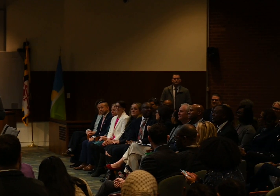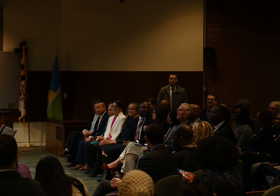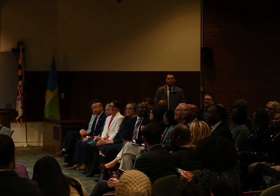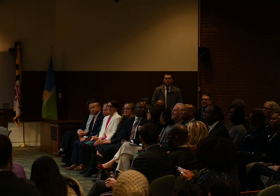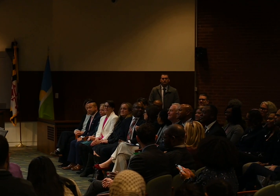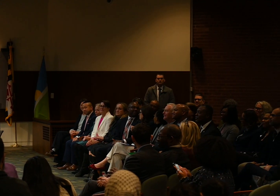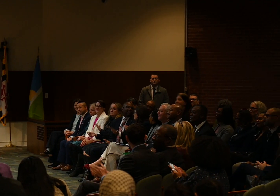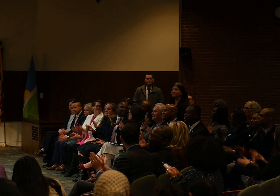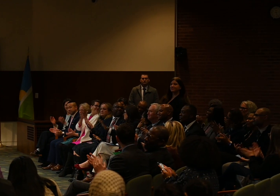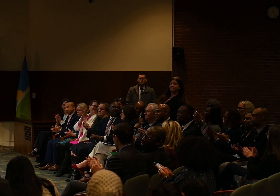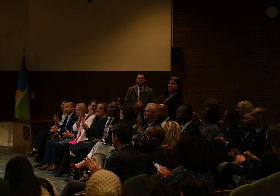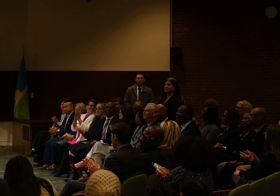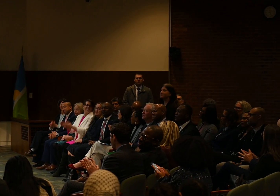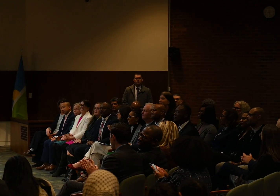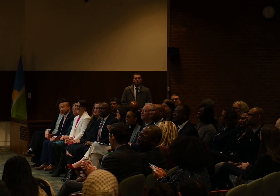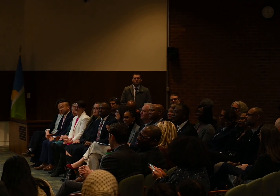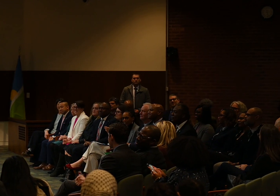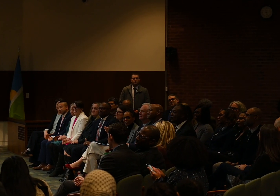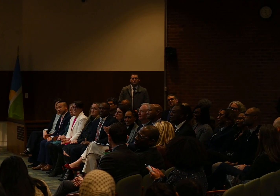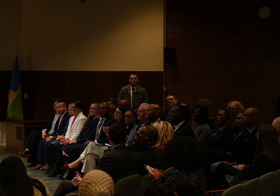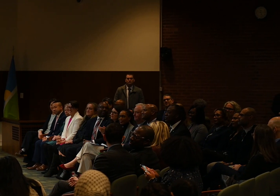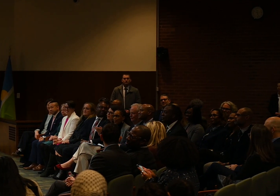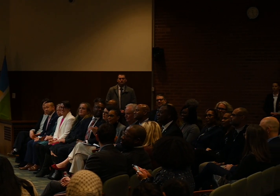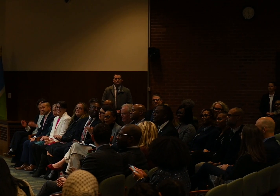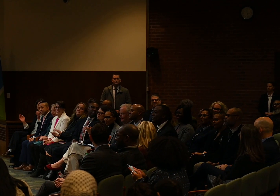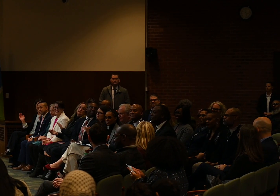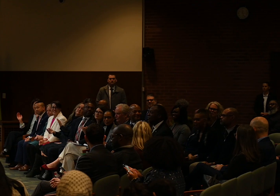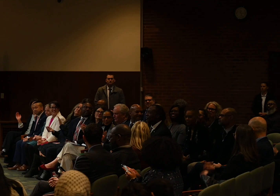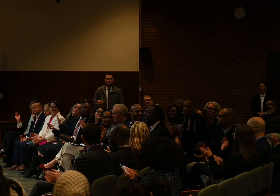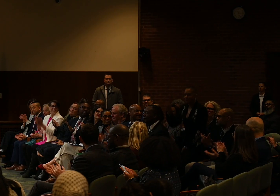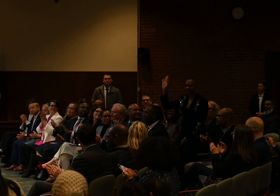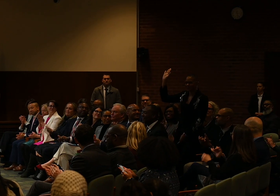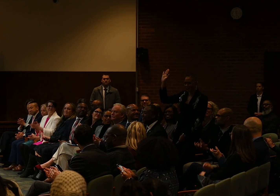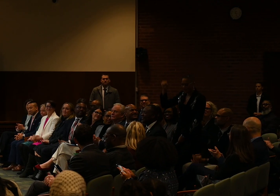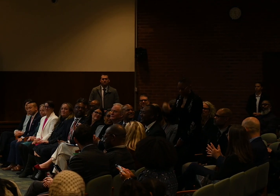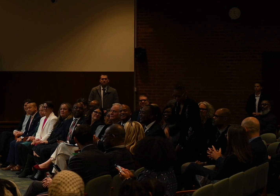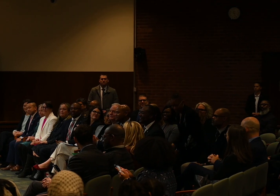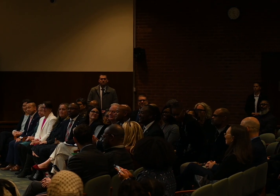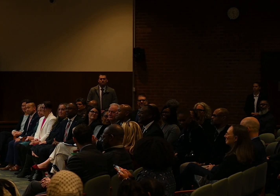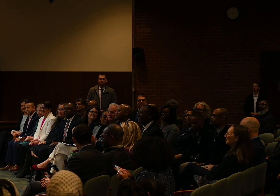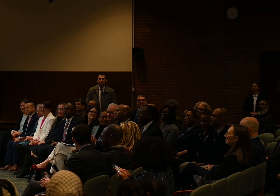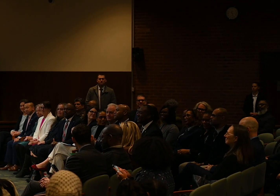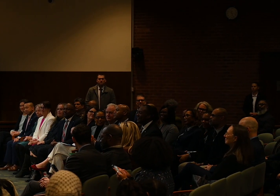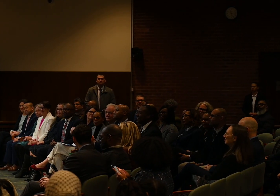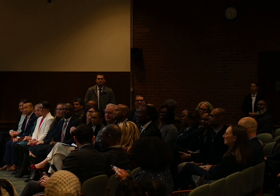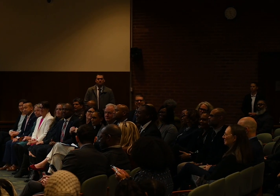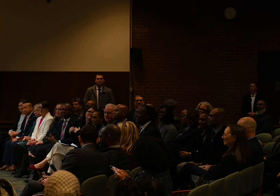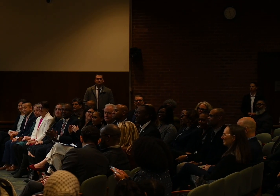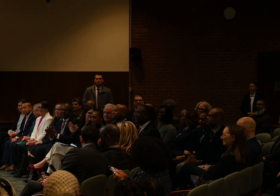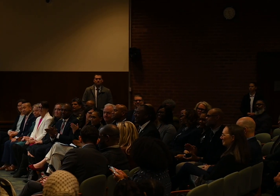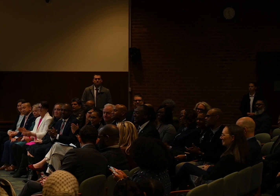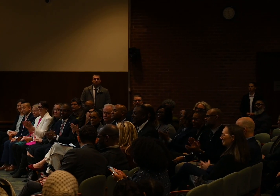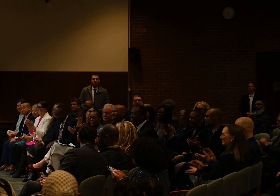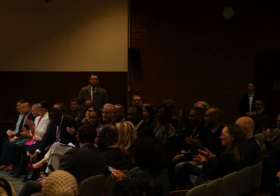member Jolene Mosley, HCC President Dr. Daria Willis. And give yourselves a round of applause